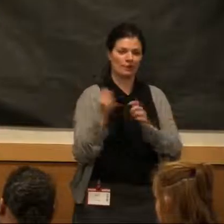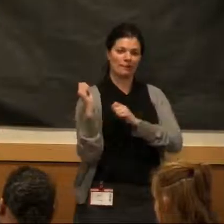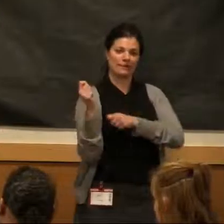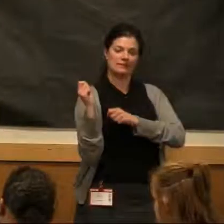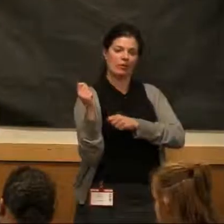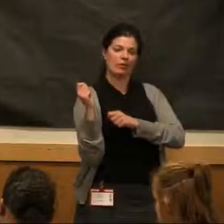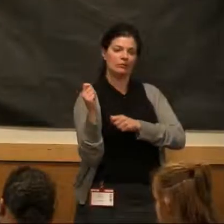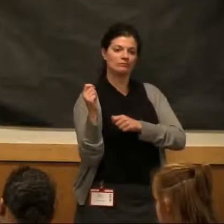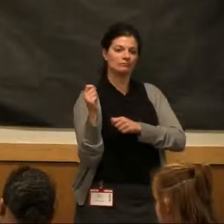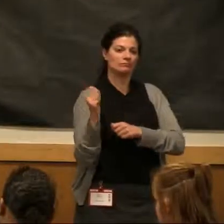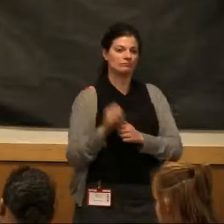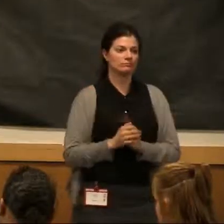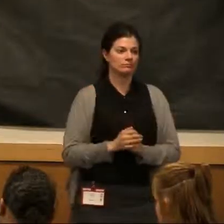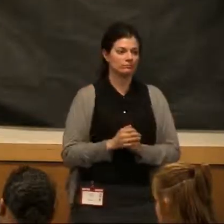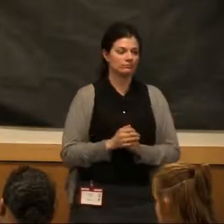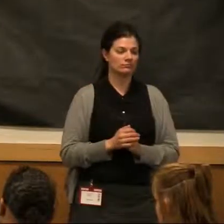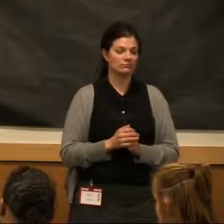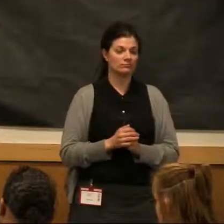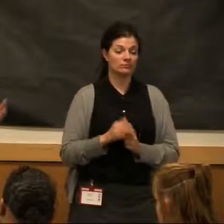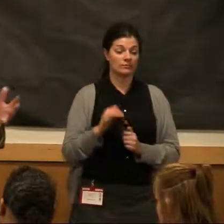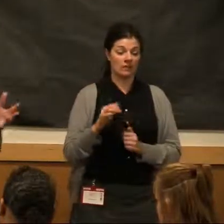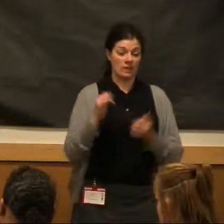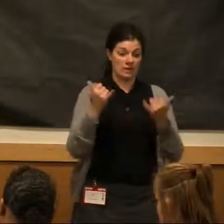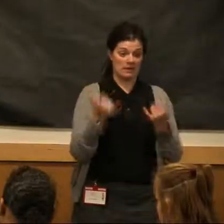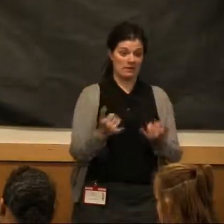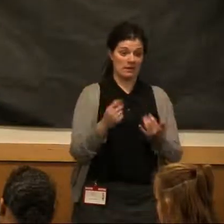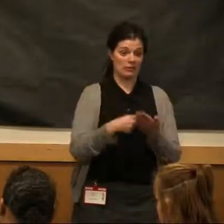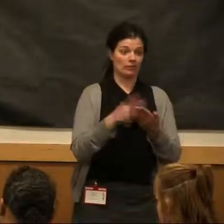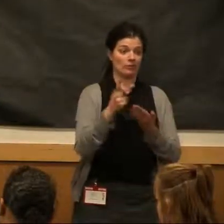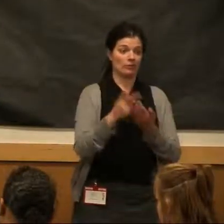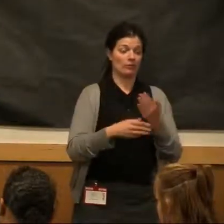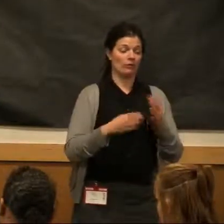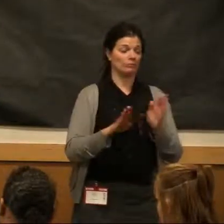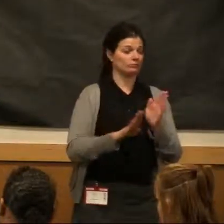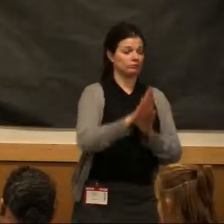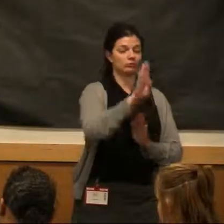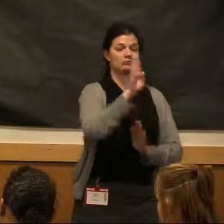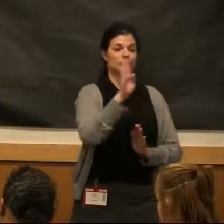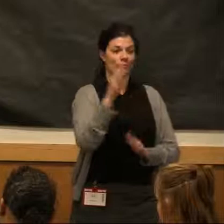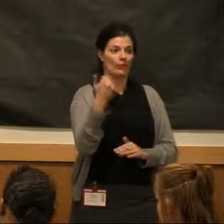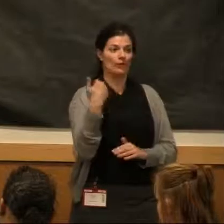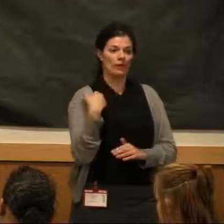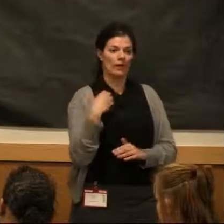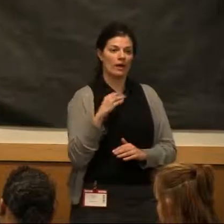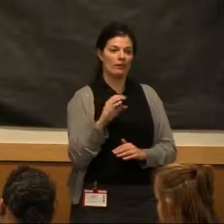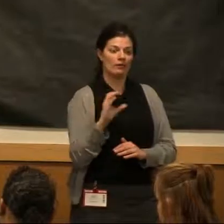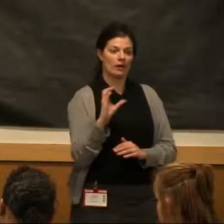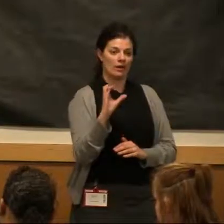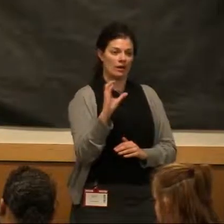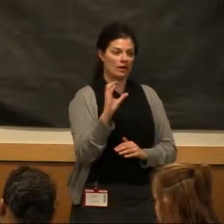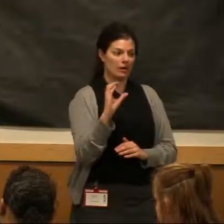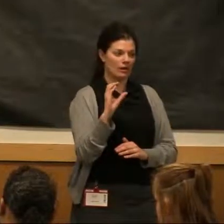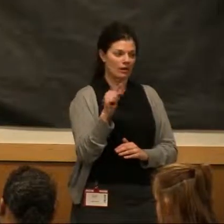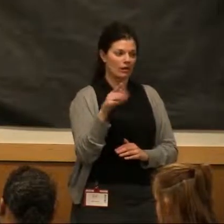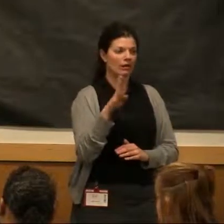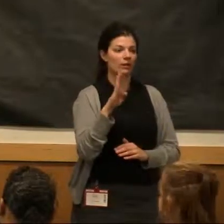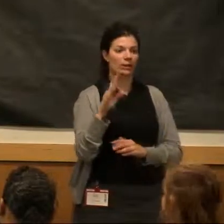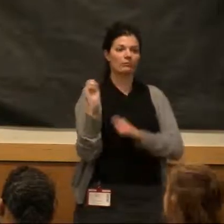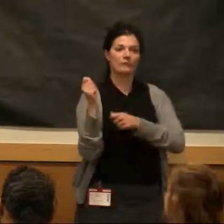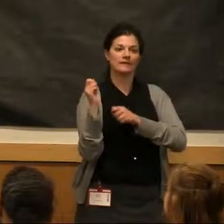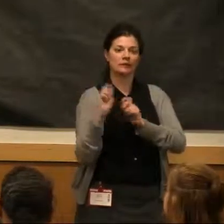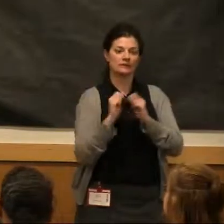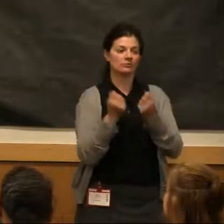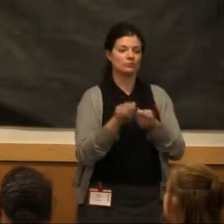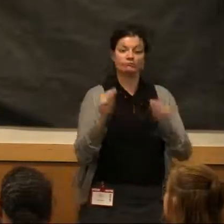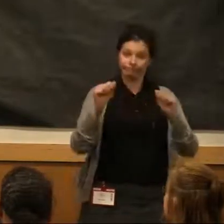got together, and that program is thriving, and we have a club baseball team at CC. So yes, students